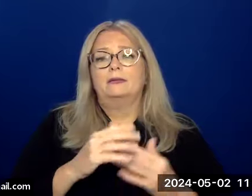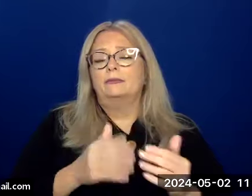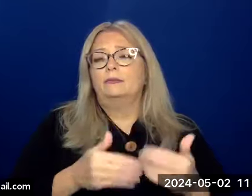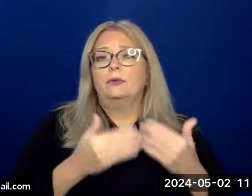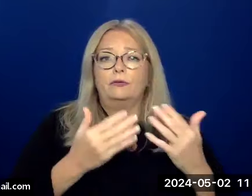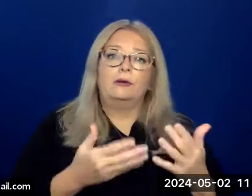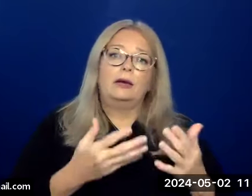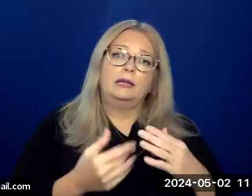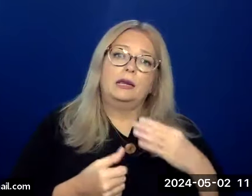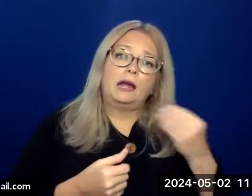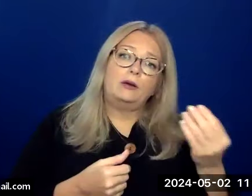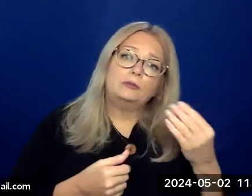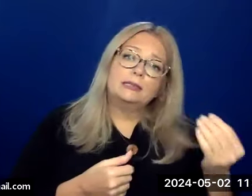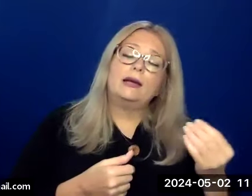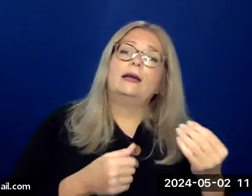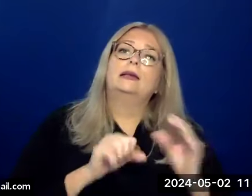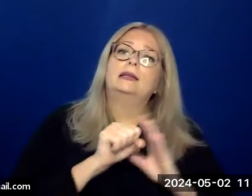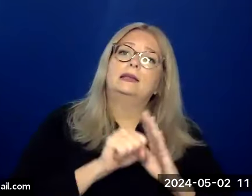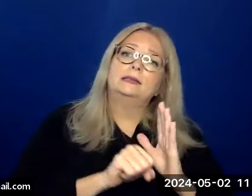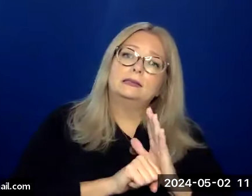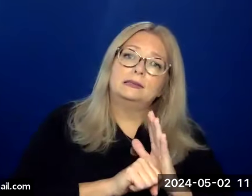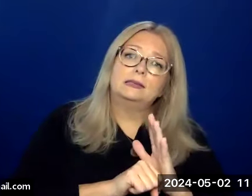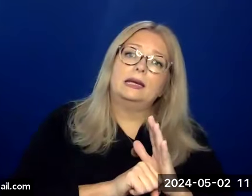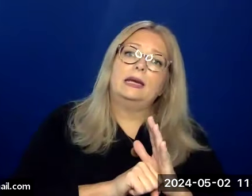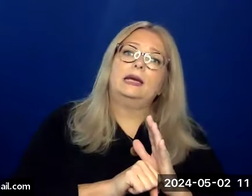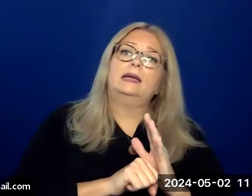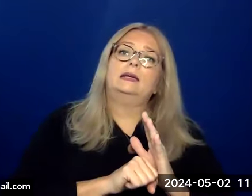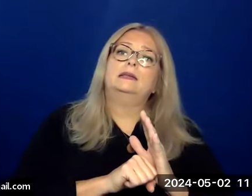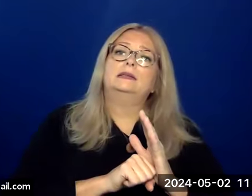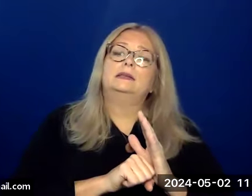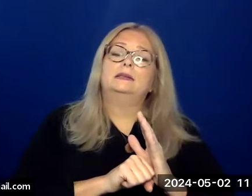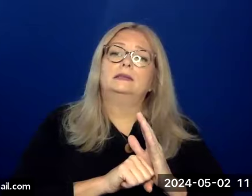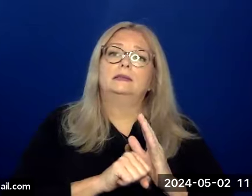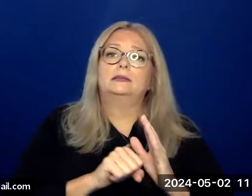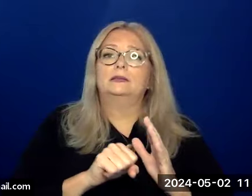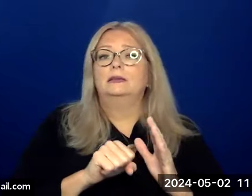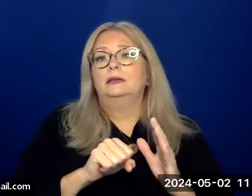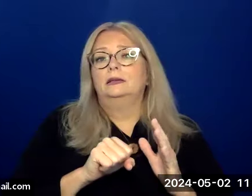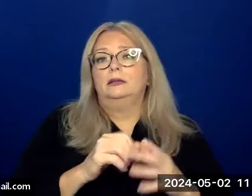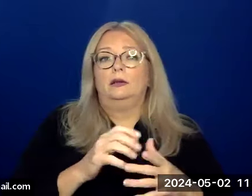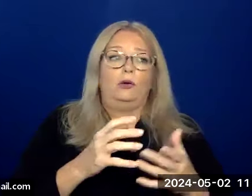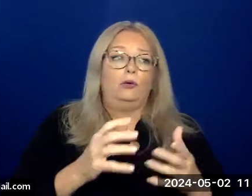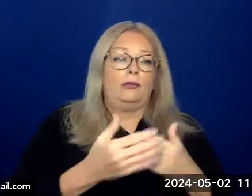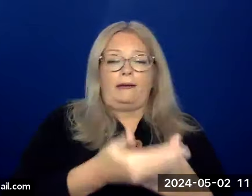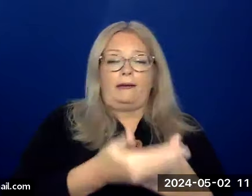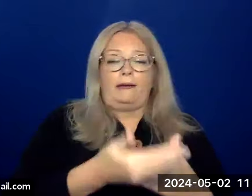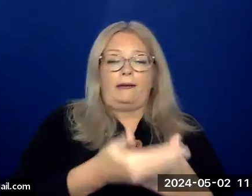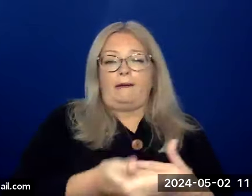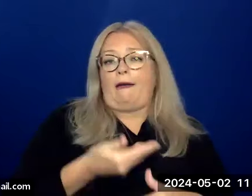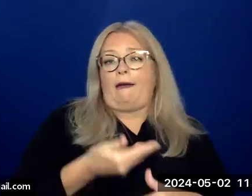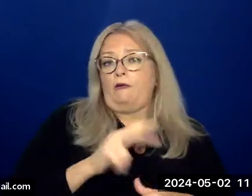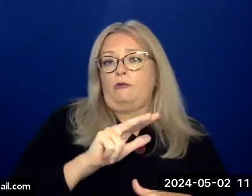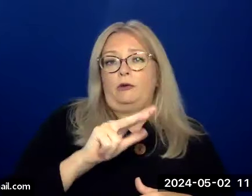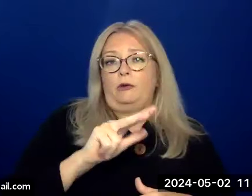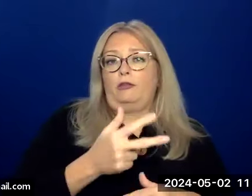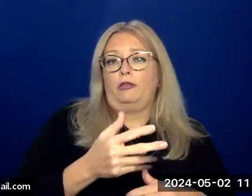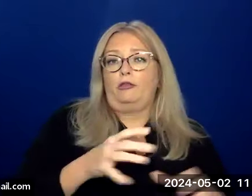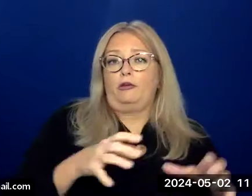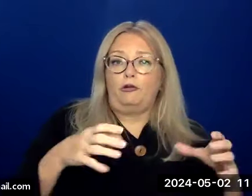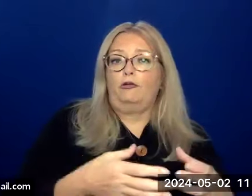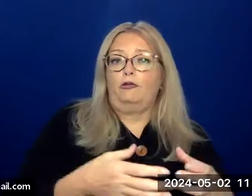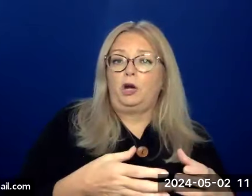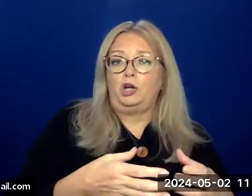the state's direct creation of the test in an affordable manner. I am open to any